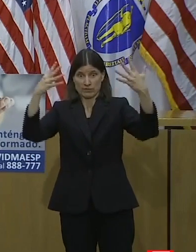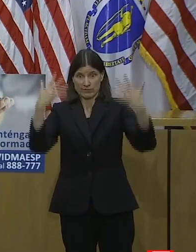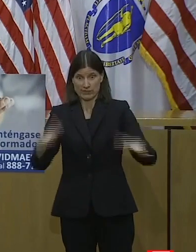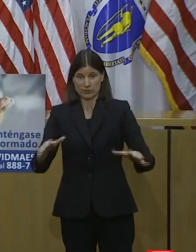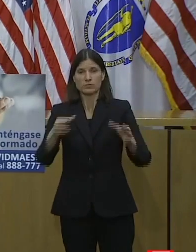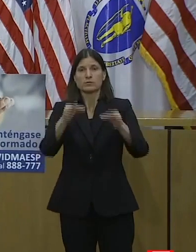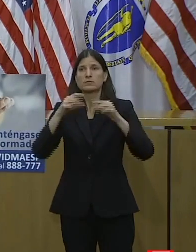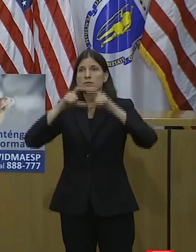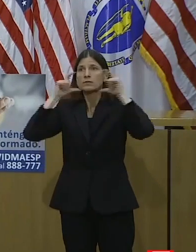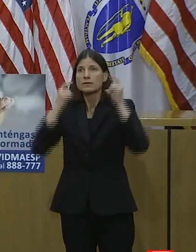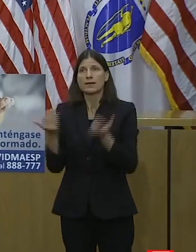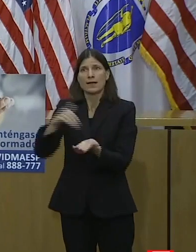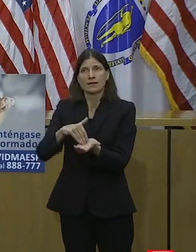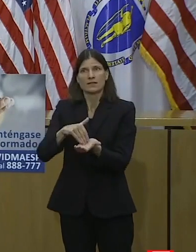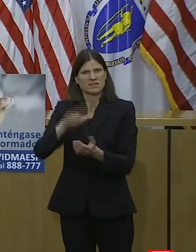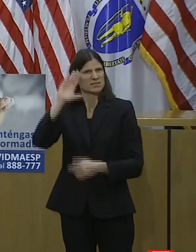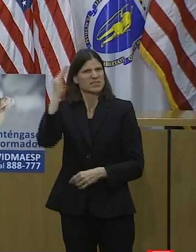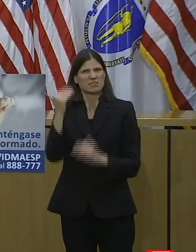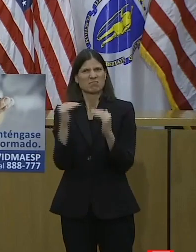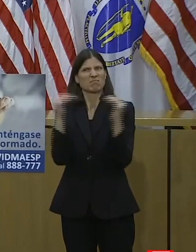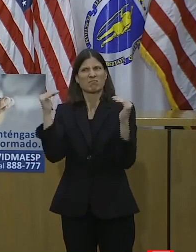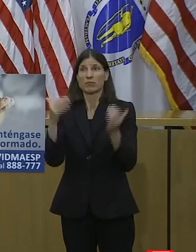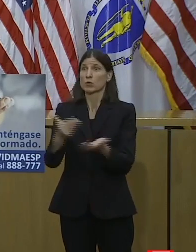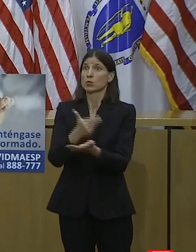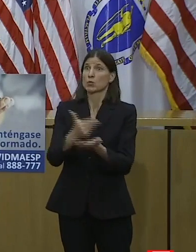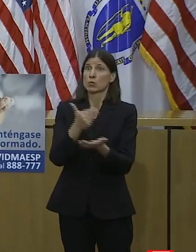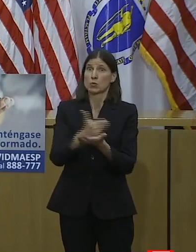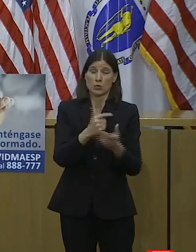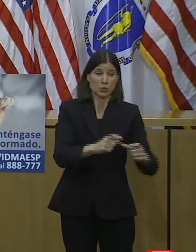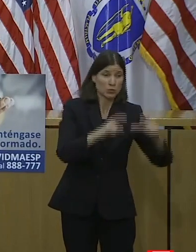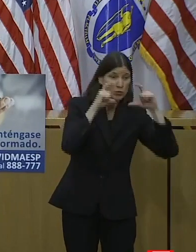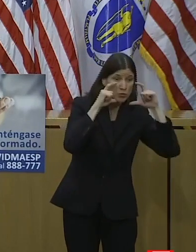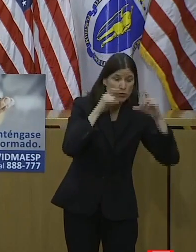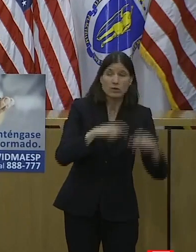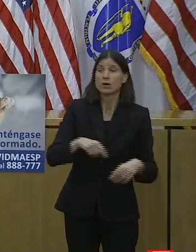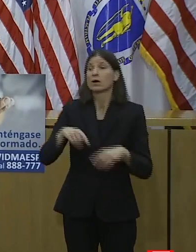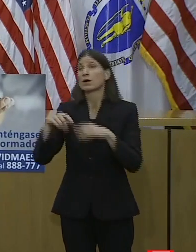whole point behind this exercise was to create